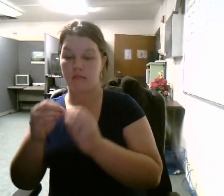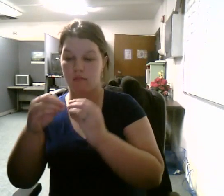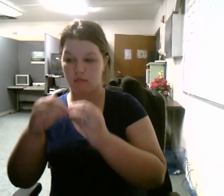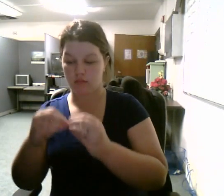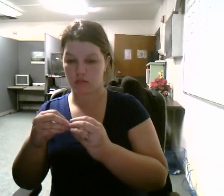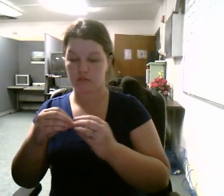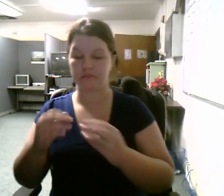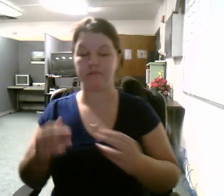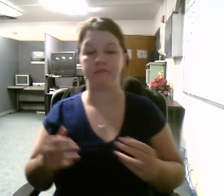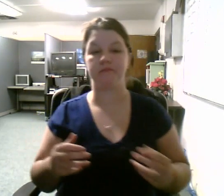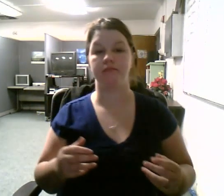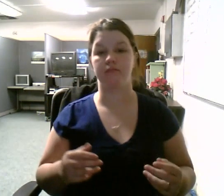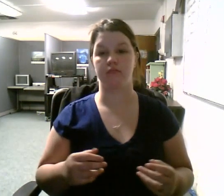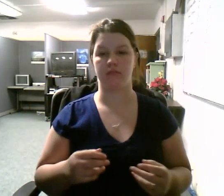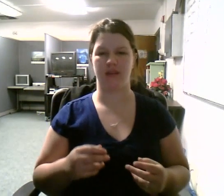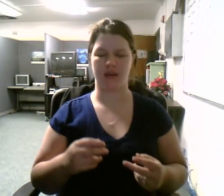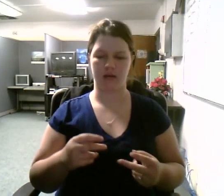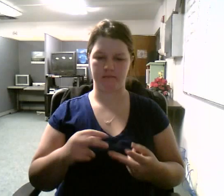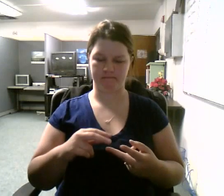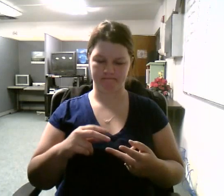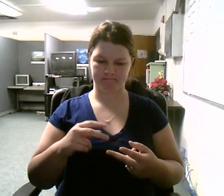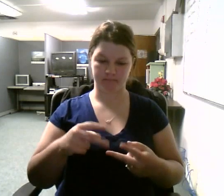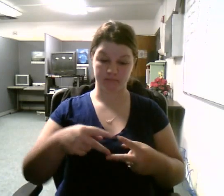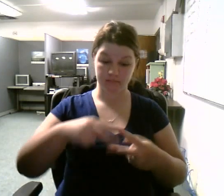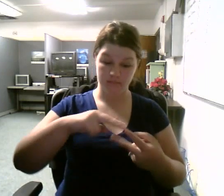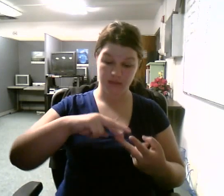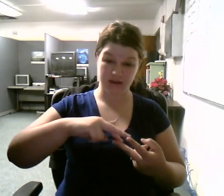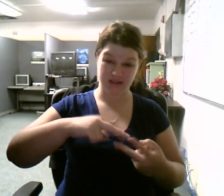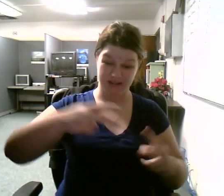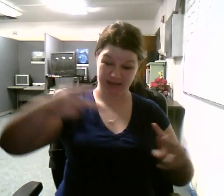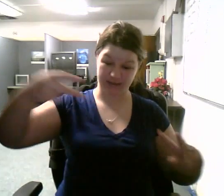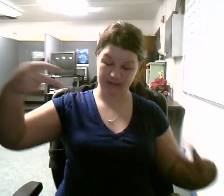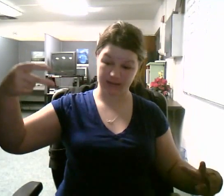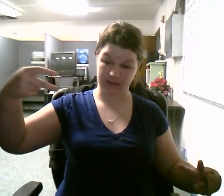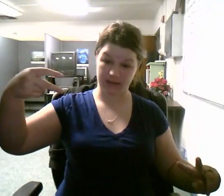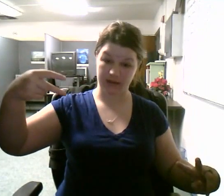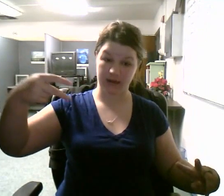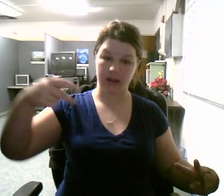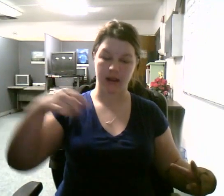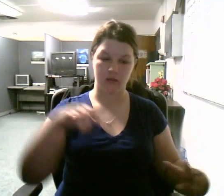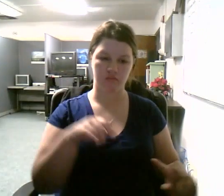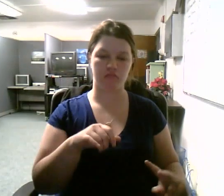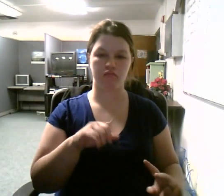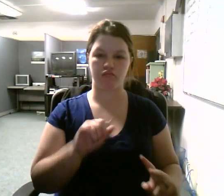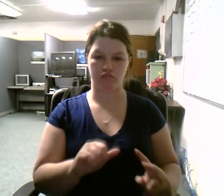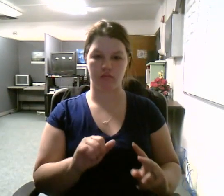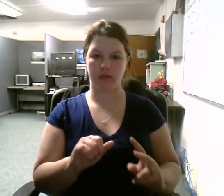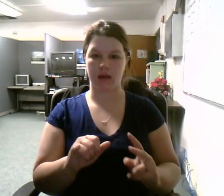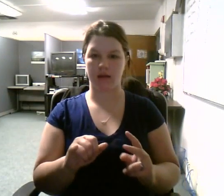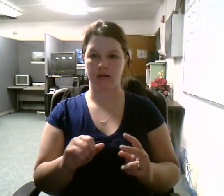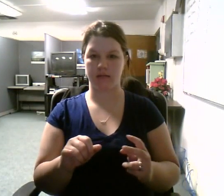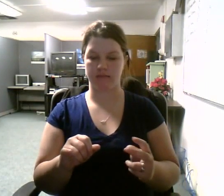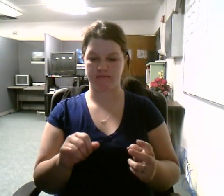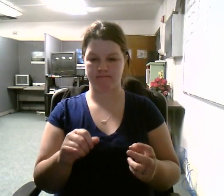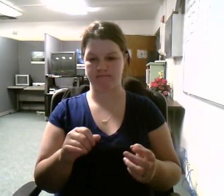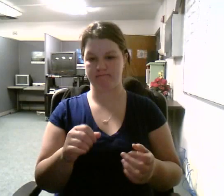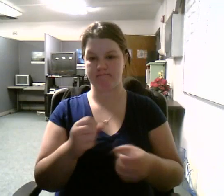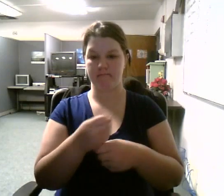specific patterns are called genes. Your genes make you who you are. You will find